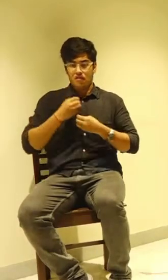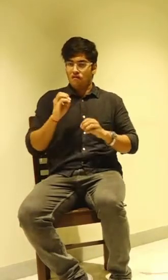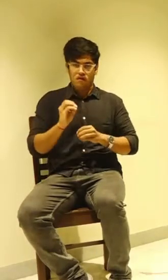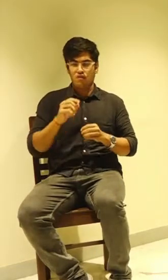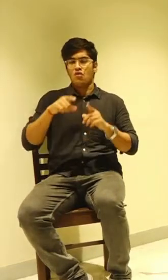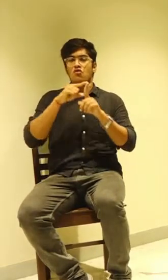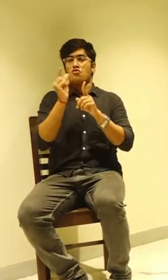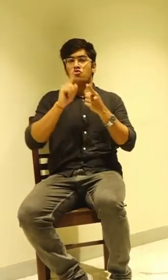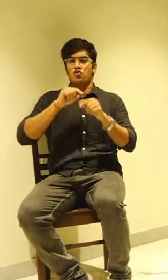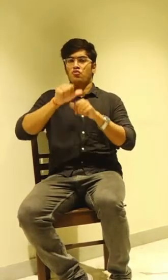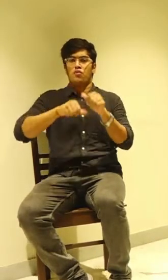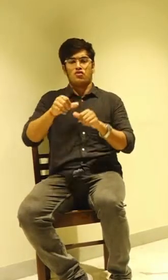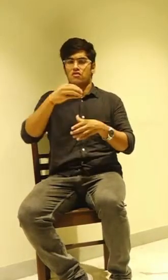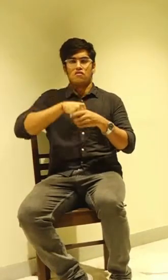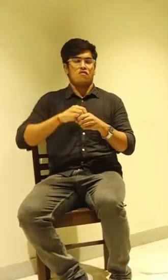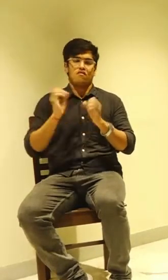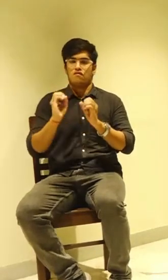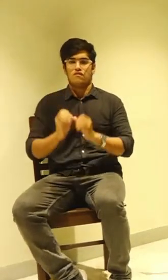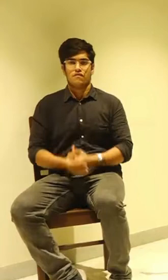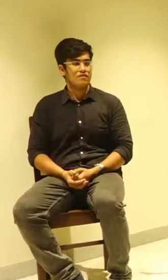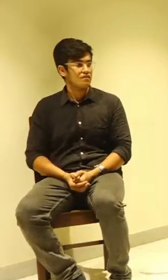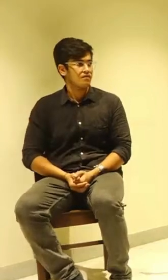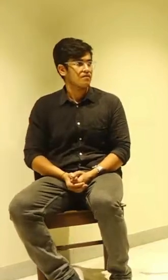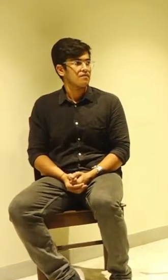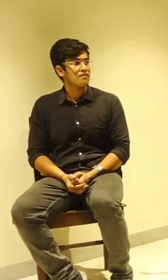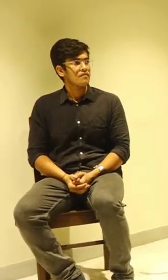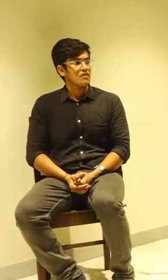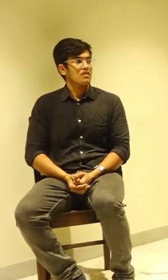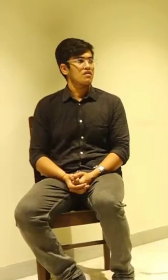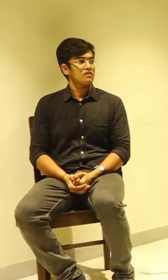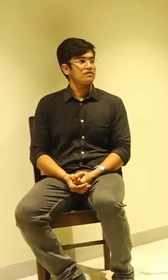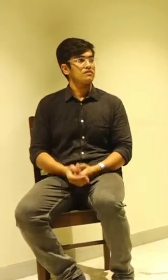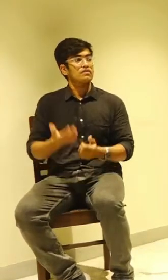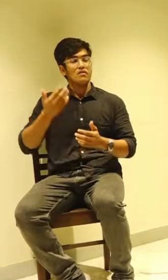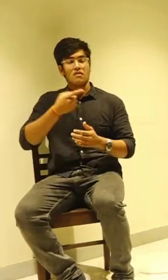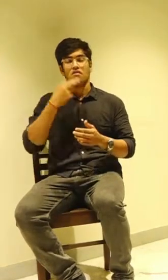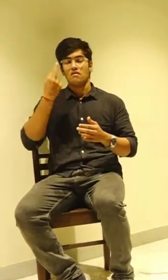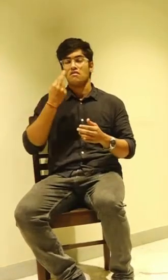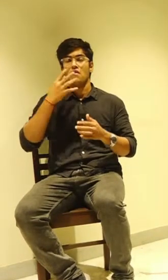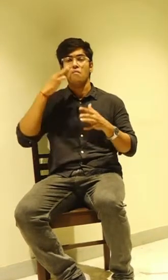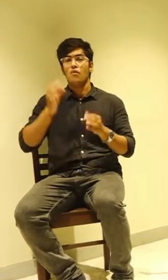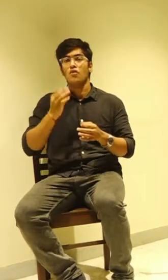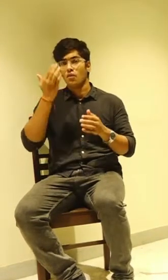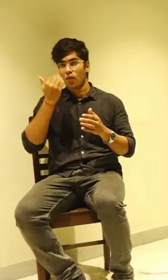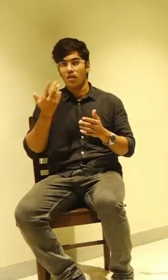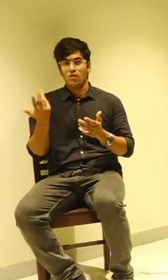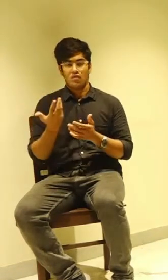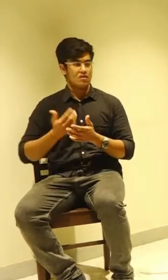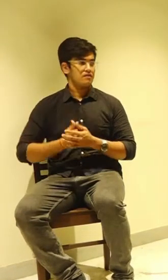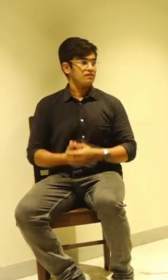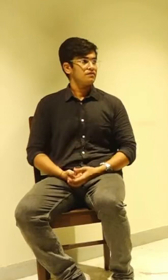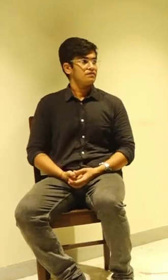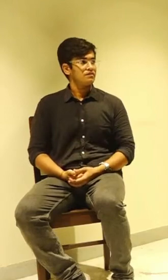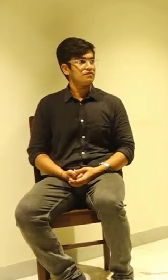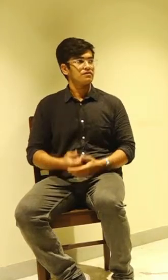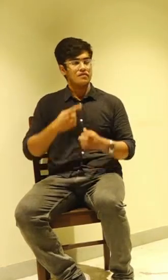Constitution. Now, why did this become important is that both K.M. Munshi from the